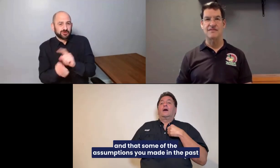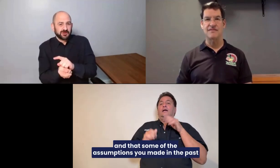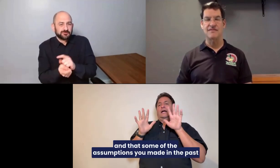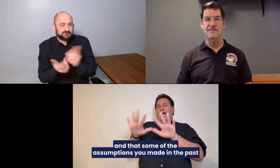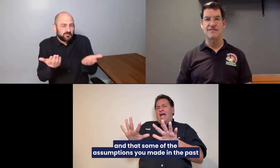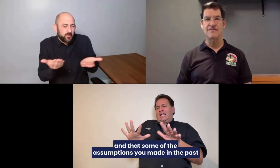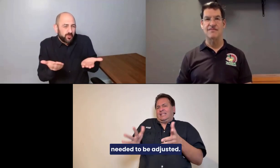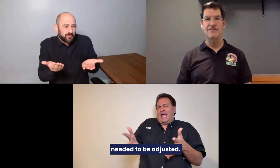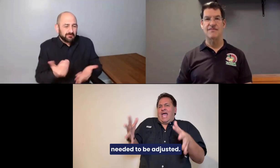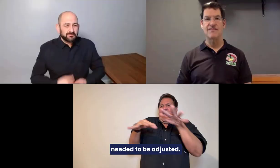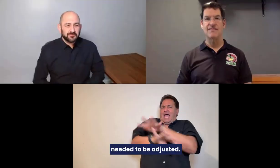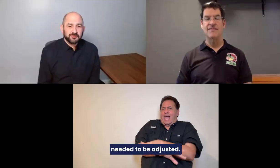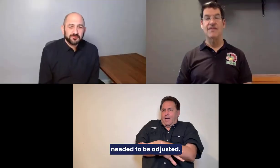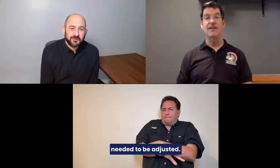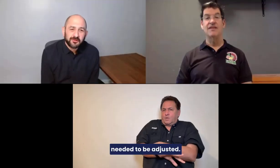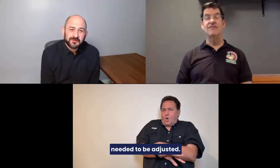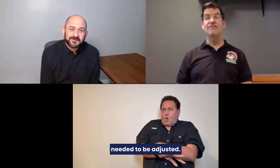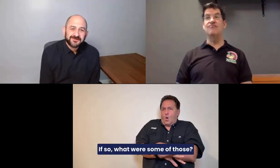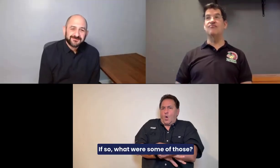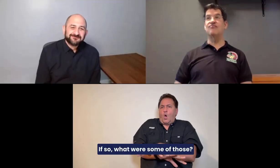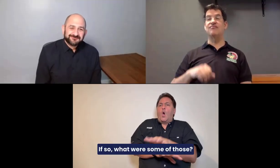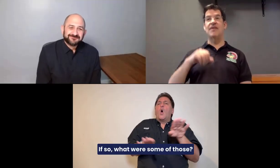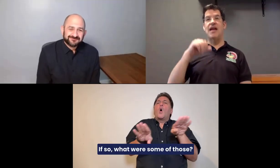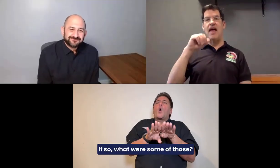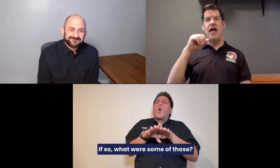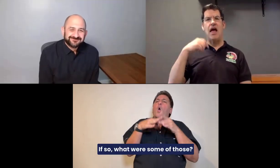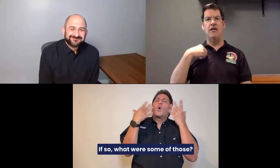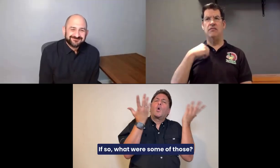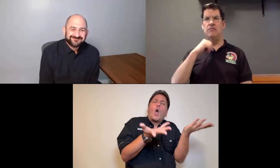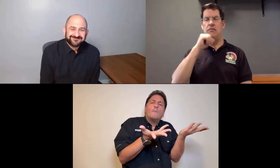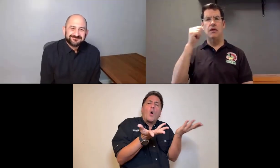assumptions you made in the past needed to be adjusted. If so, what were